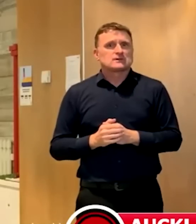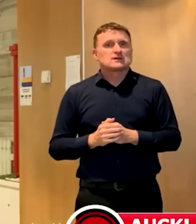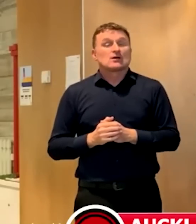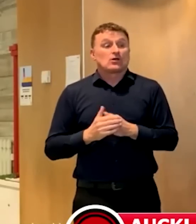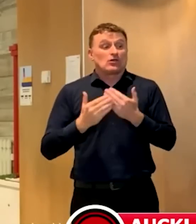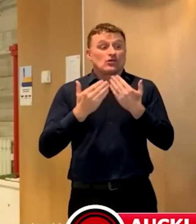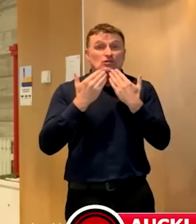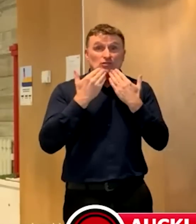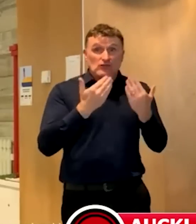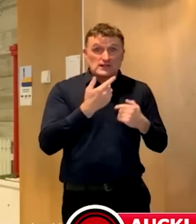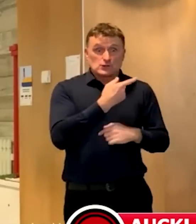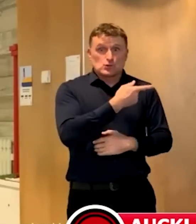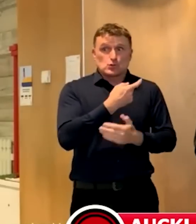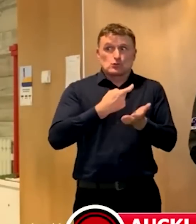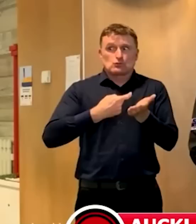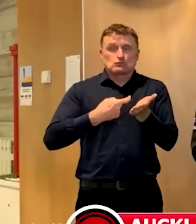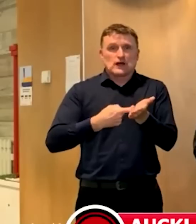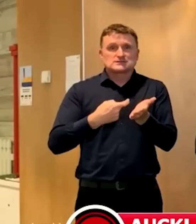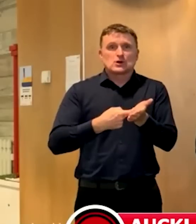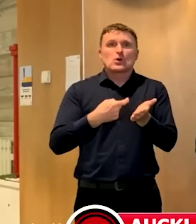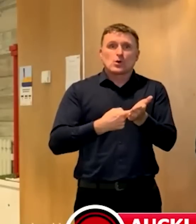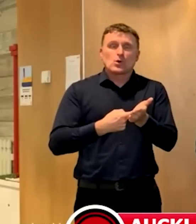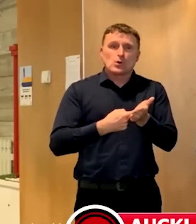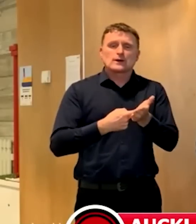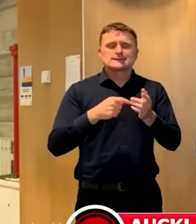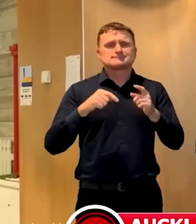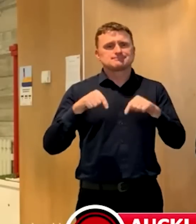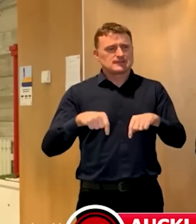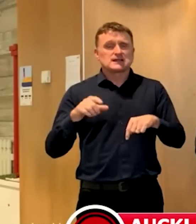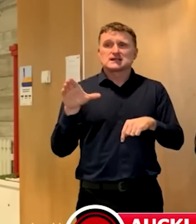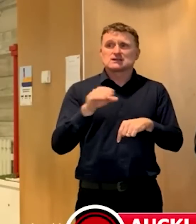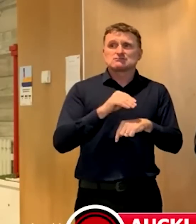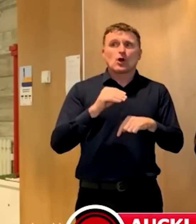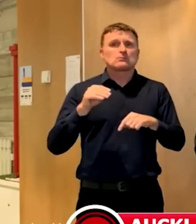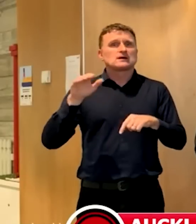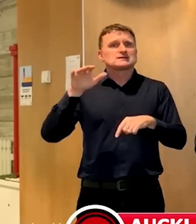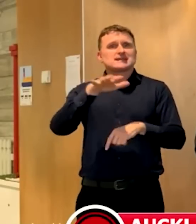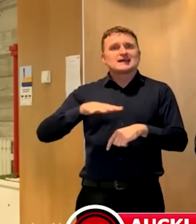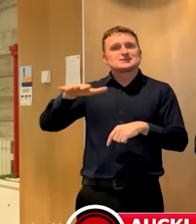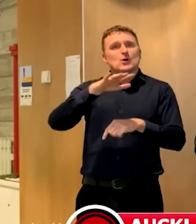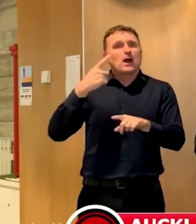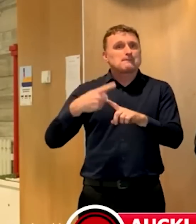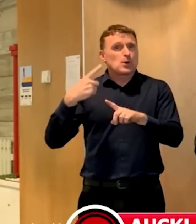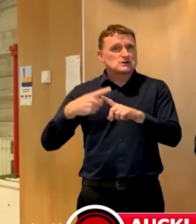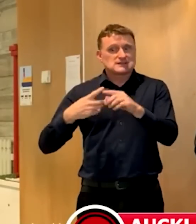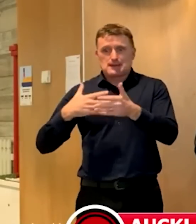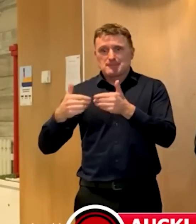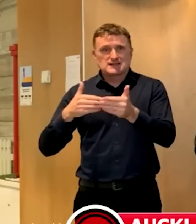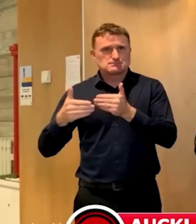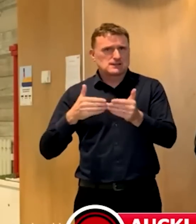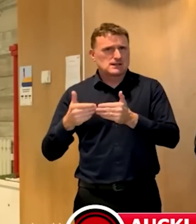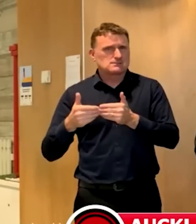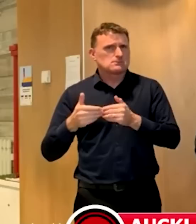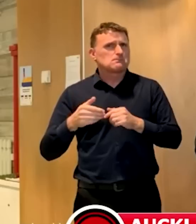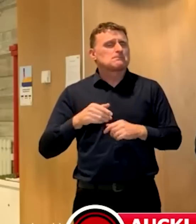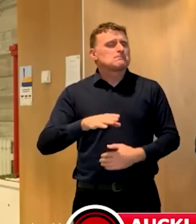Thanks, Rachel. Tēnā koutou katoa, Roger Ball from the National Emergency Management Agency. We've heard the weather